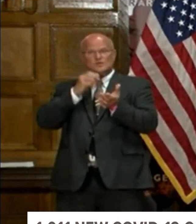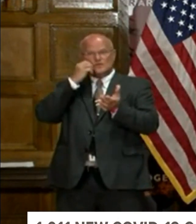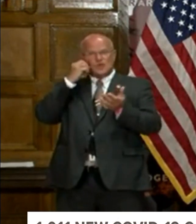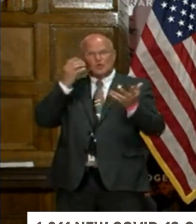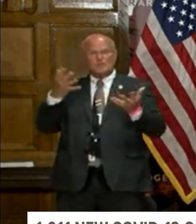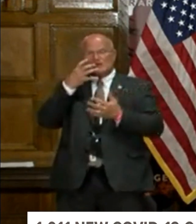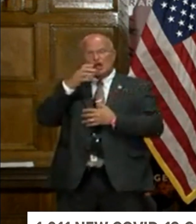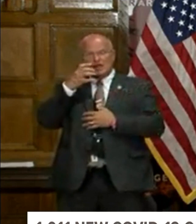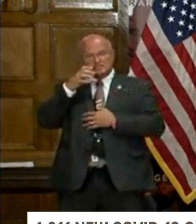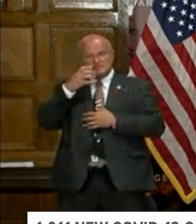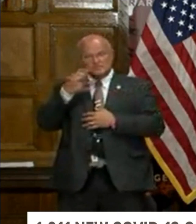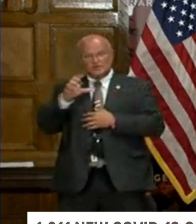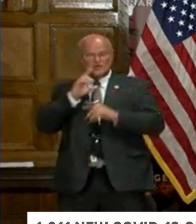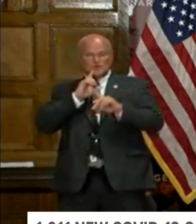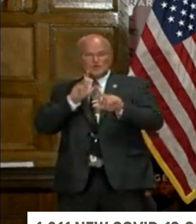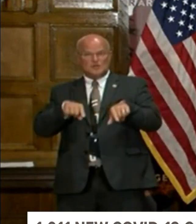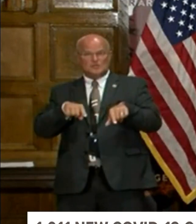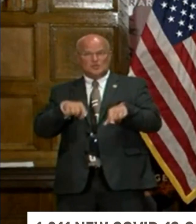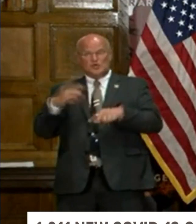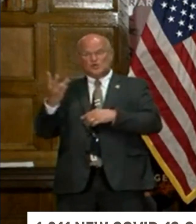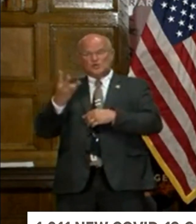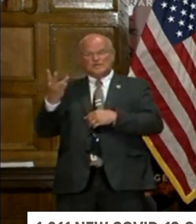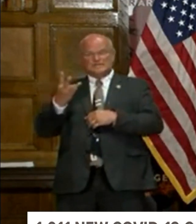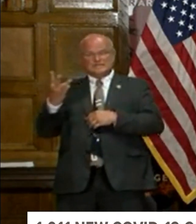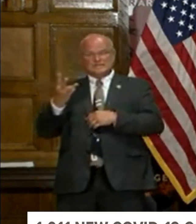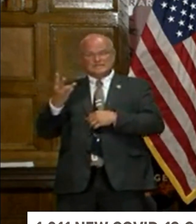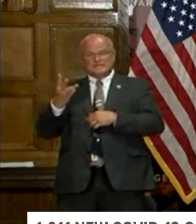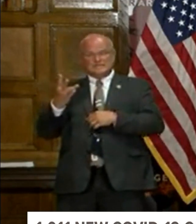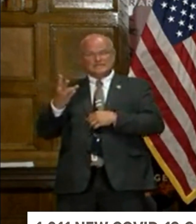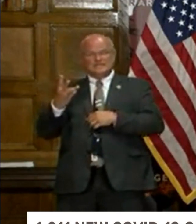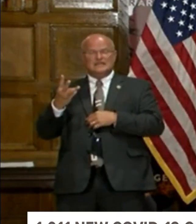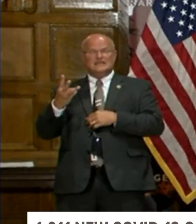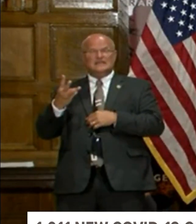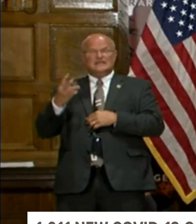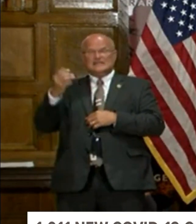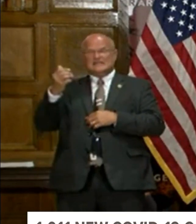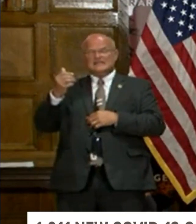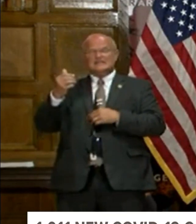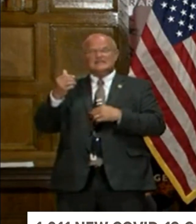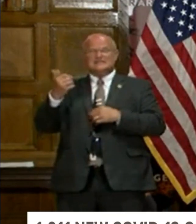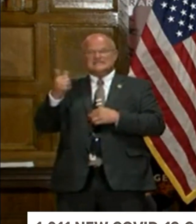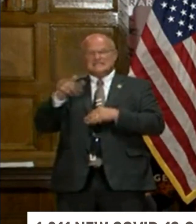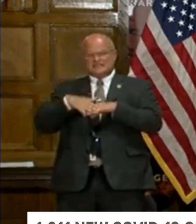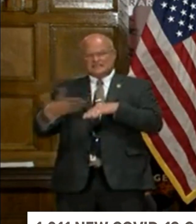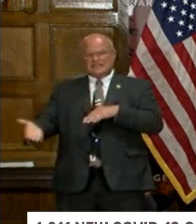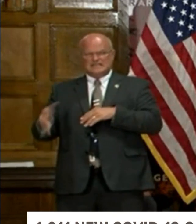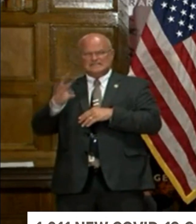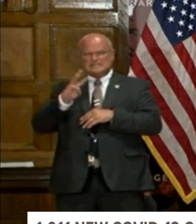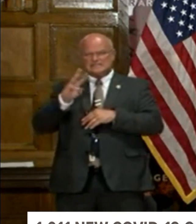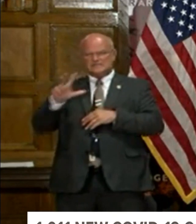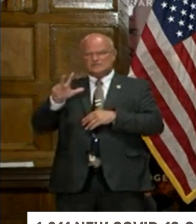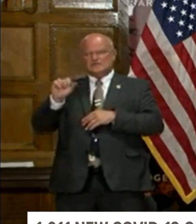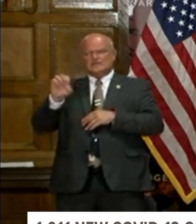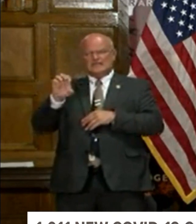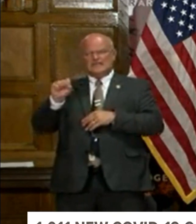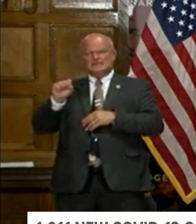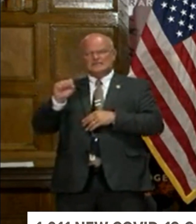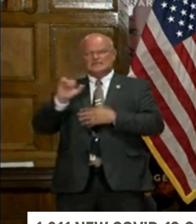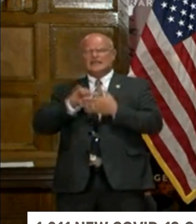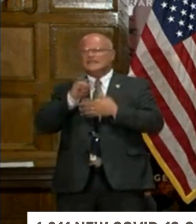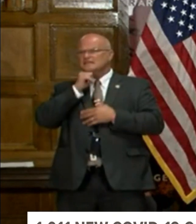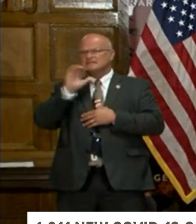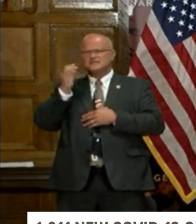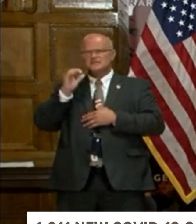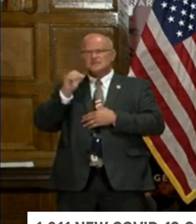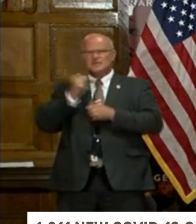in Hot Springs that reported Wednesday in its congregate care report 10 fatalities and 63 cases, and those don't seem to